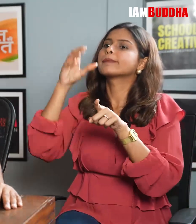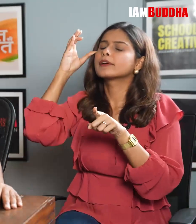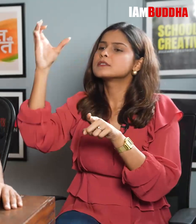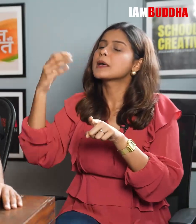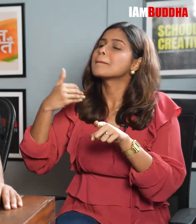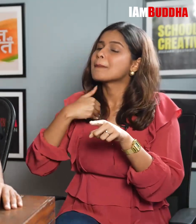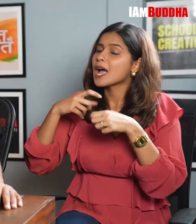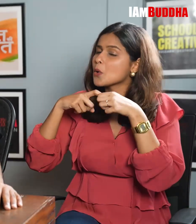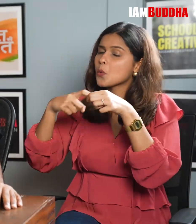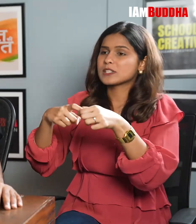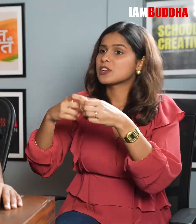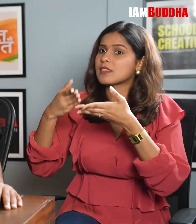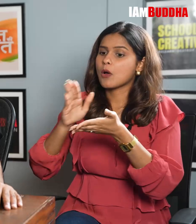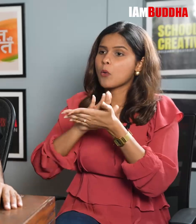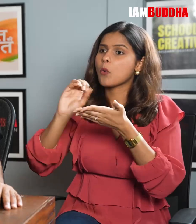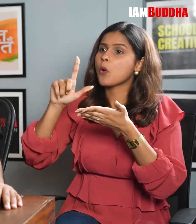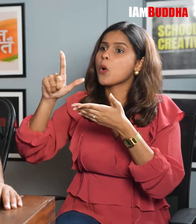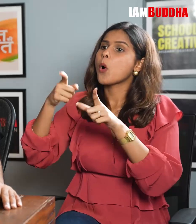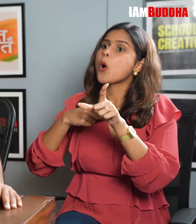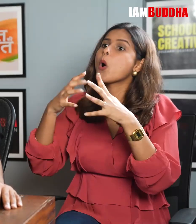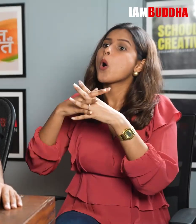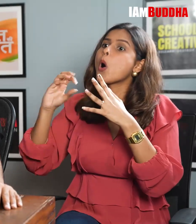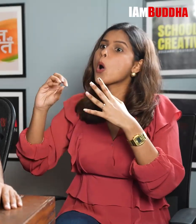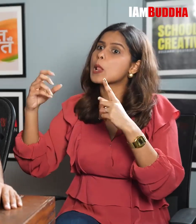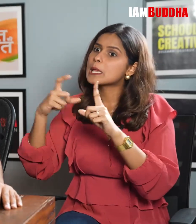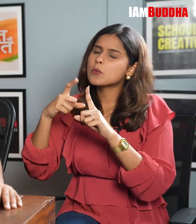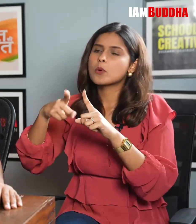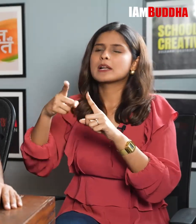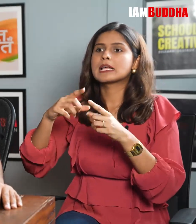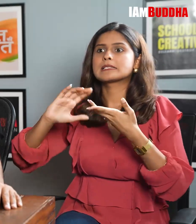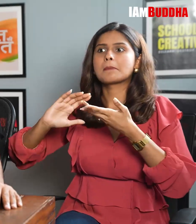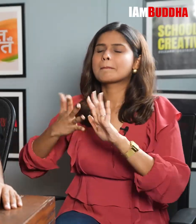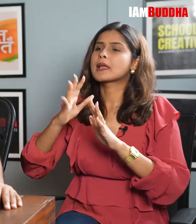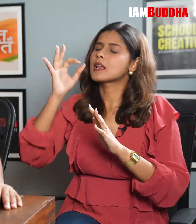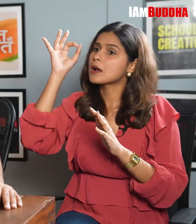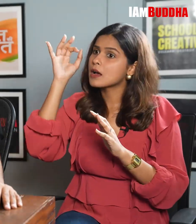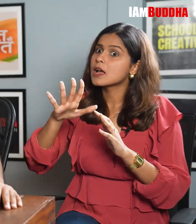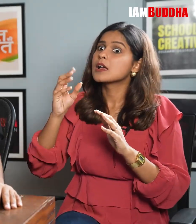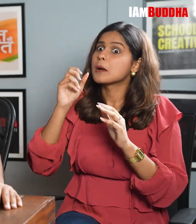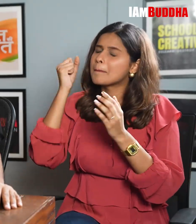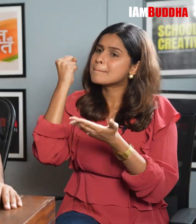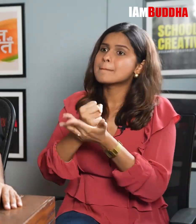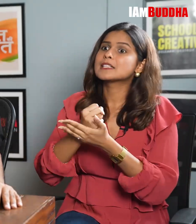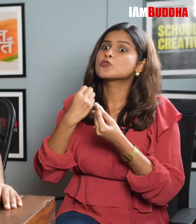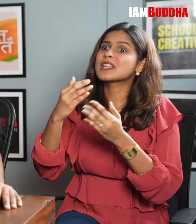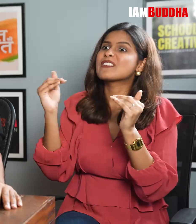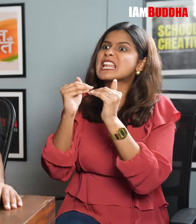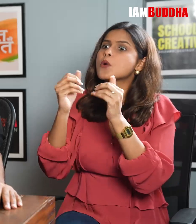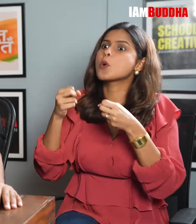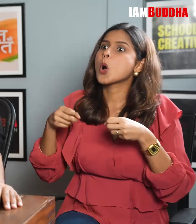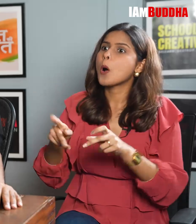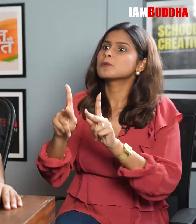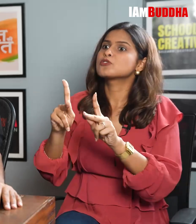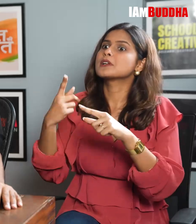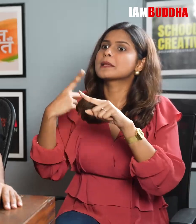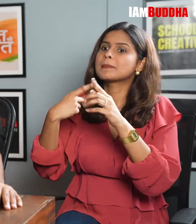this: now Hollywood has made it almost compulsory to give equal opportunity or representation to